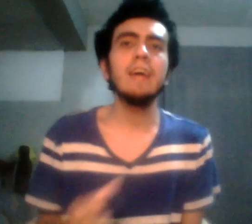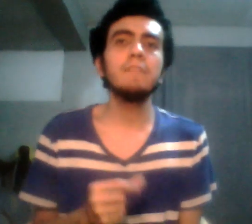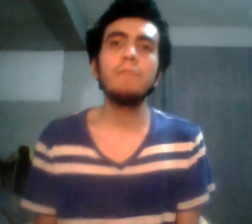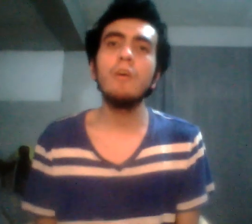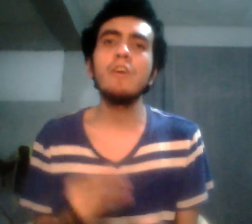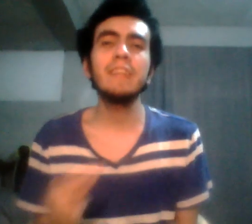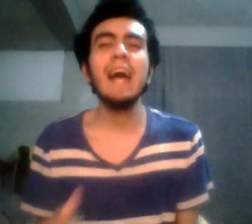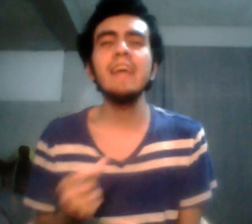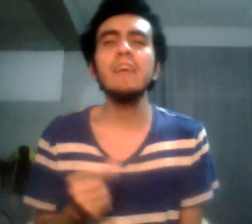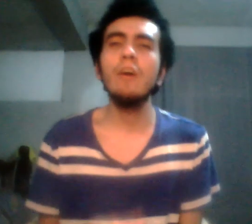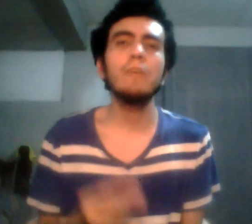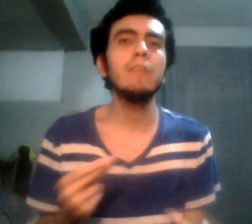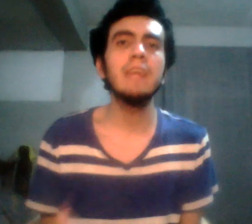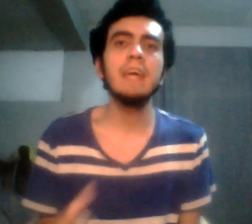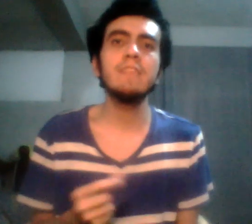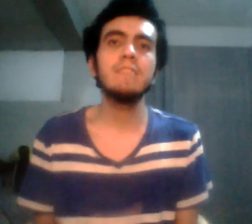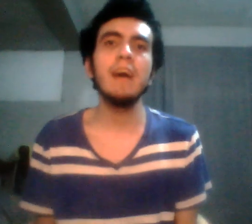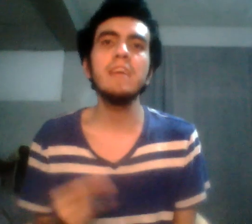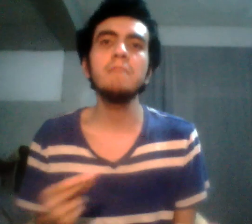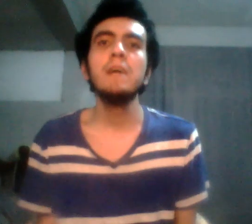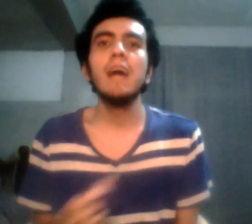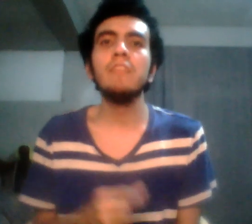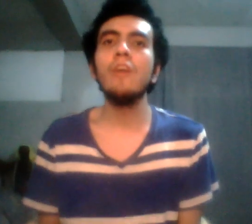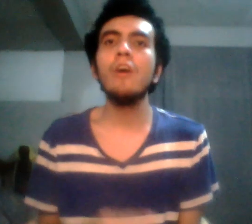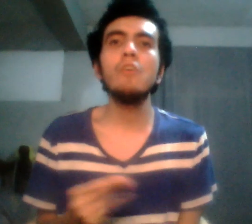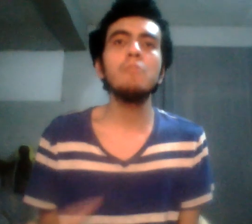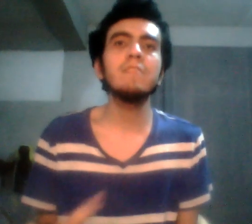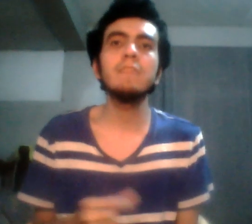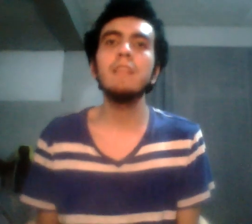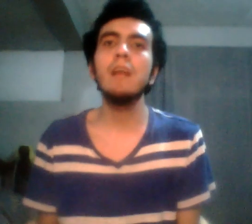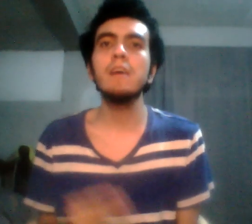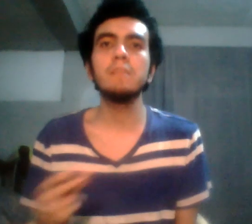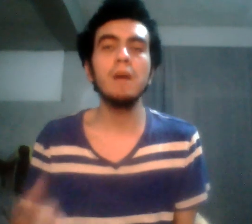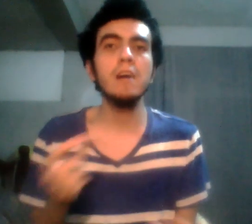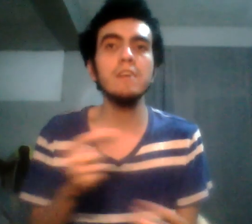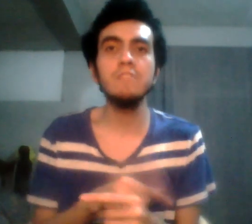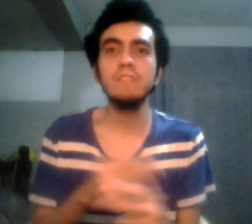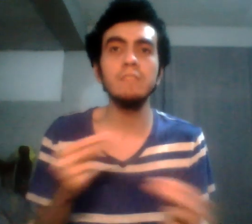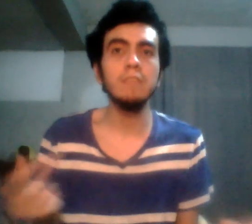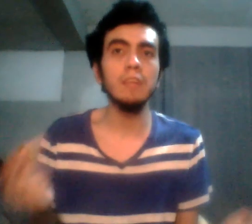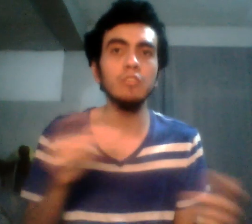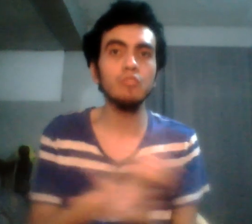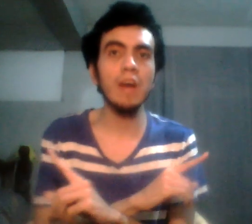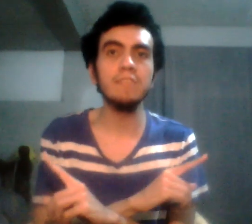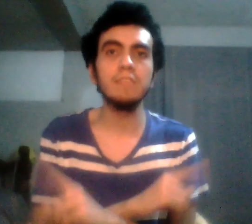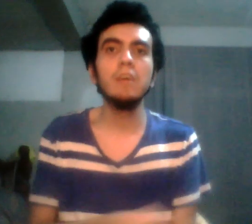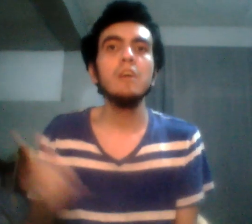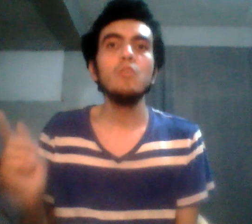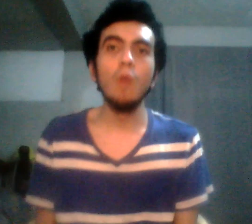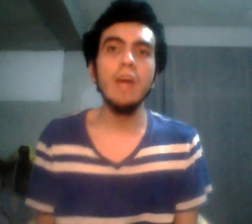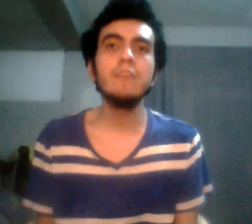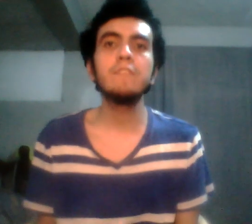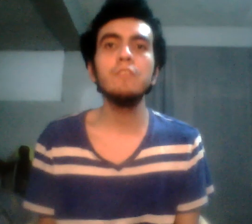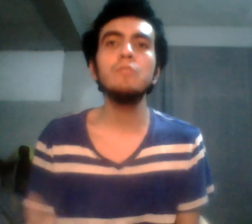and forth, like all the time. I know it's a lot, but just don't think twice. Where to